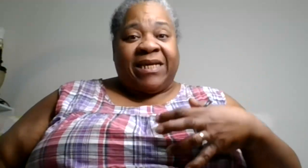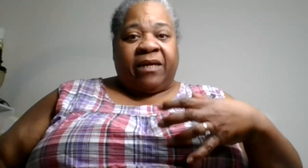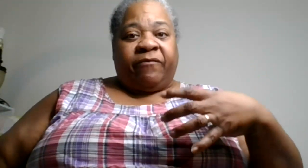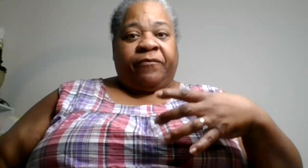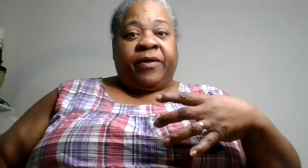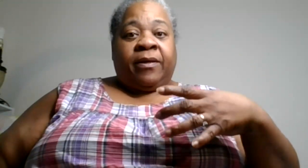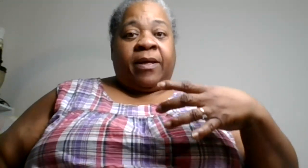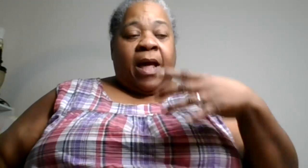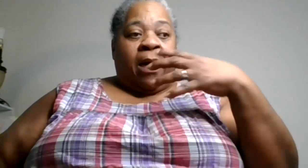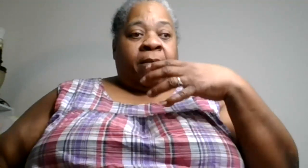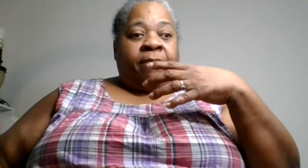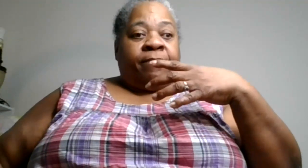receive